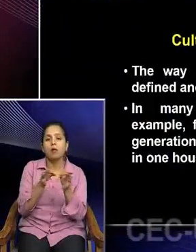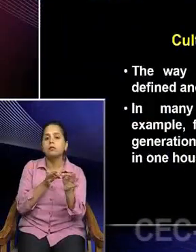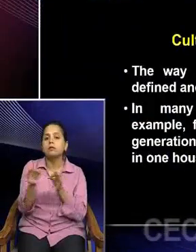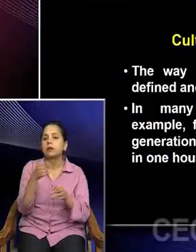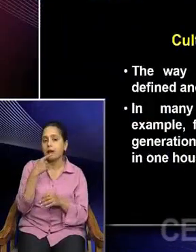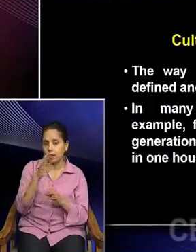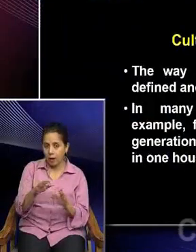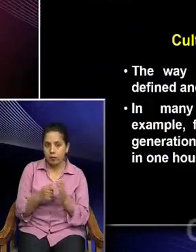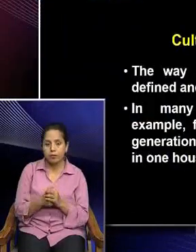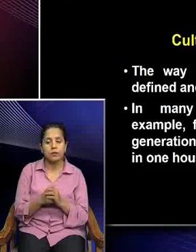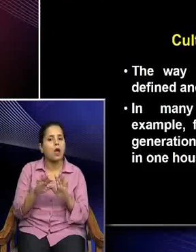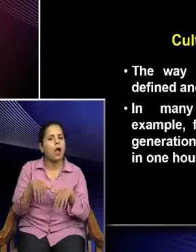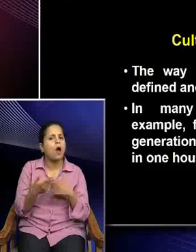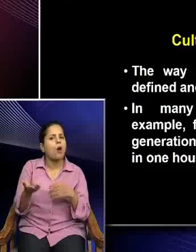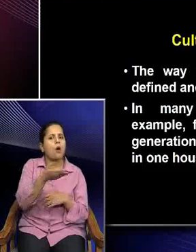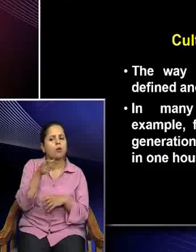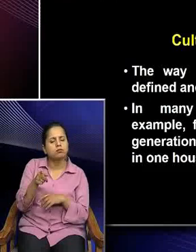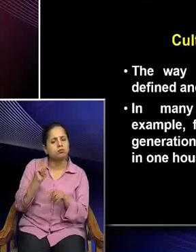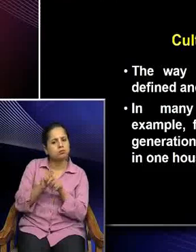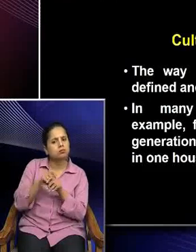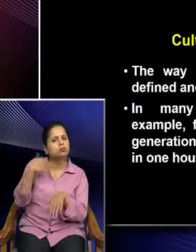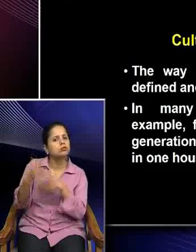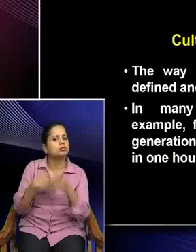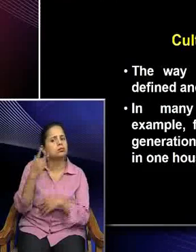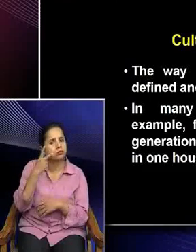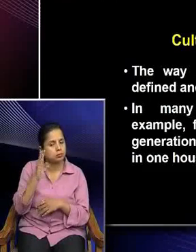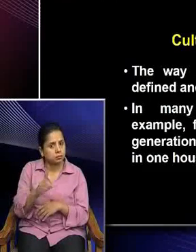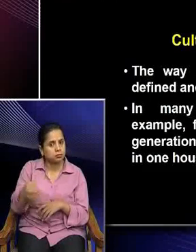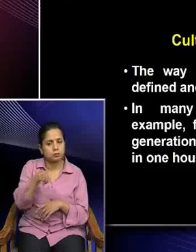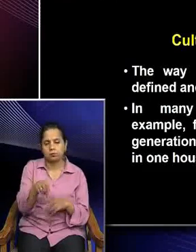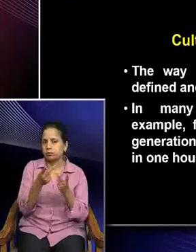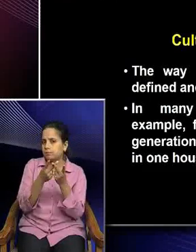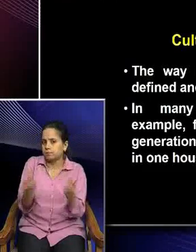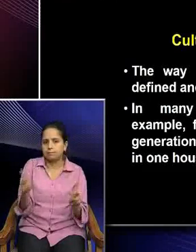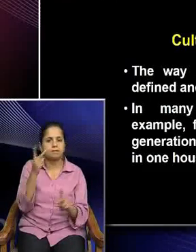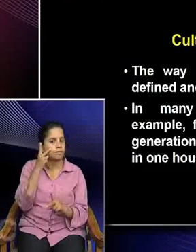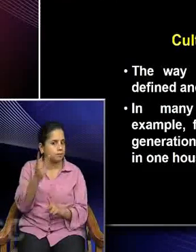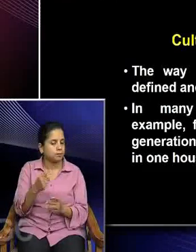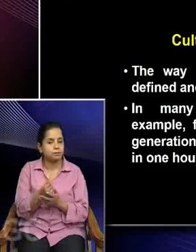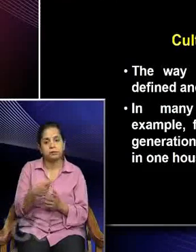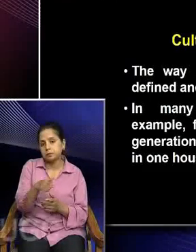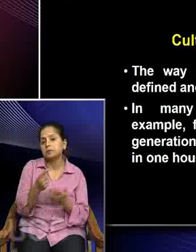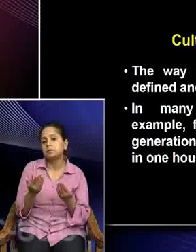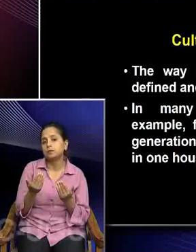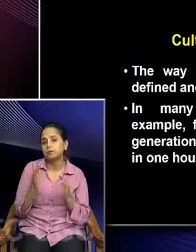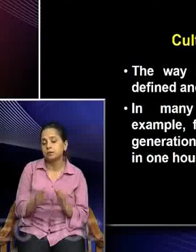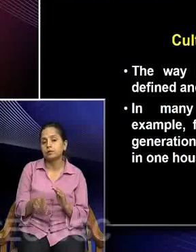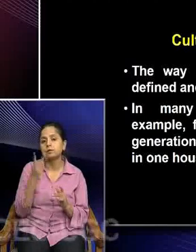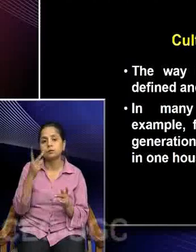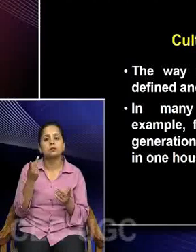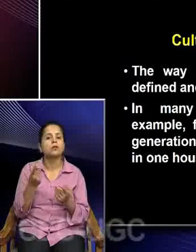defined and how it functions is kind of different. So, it could be a